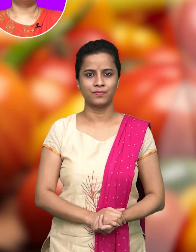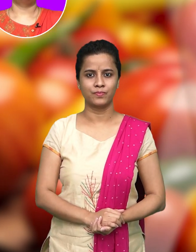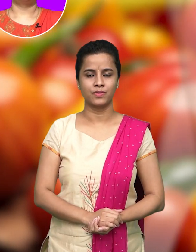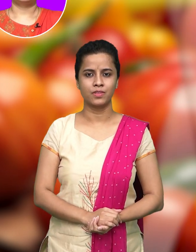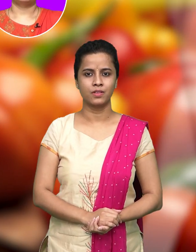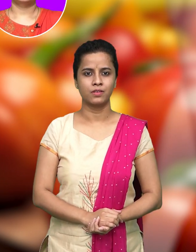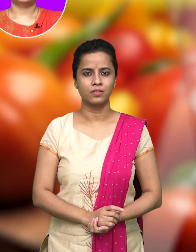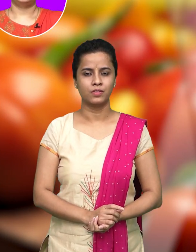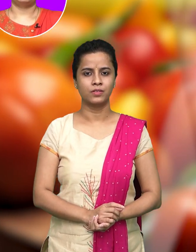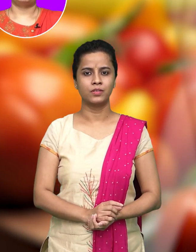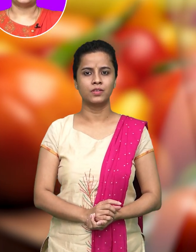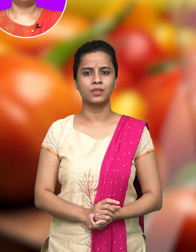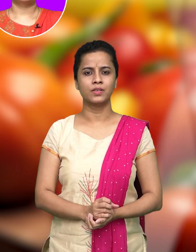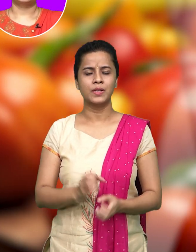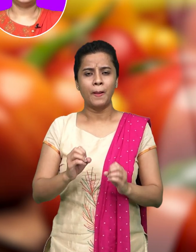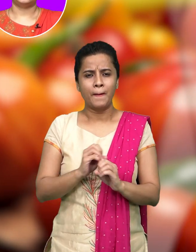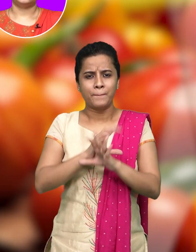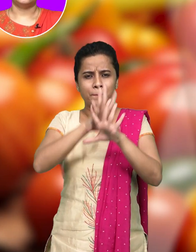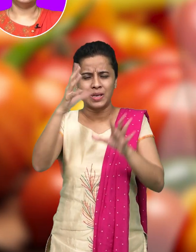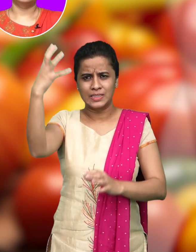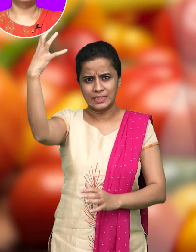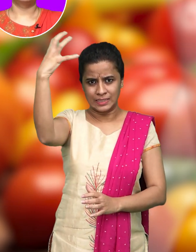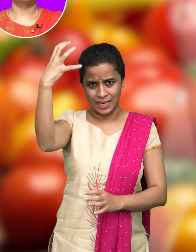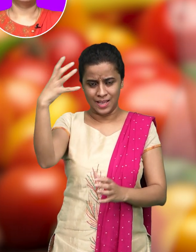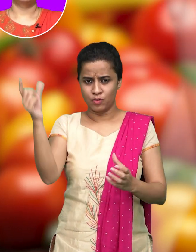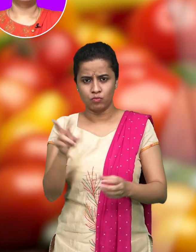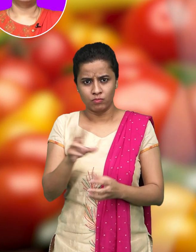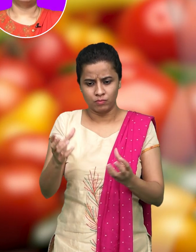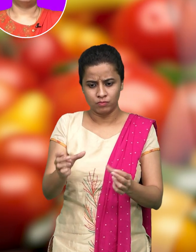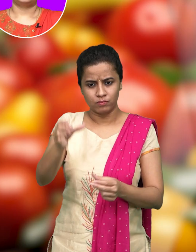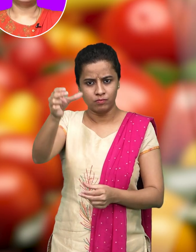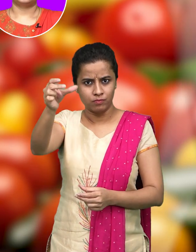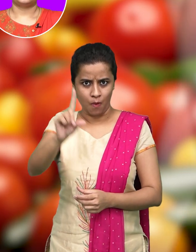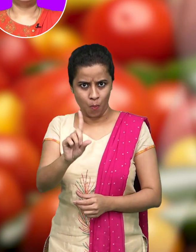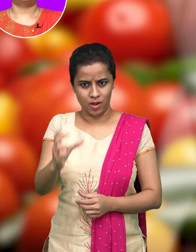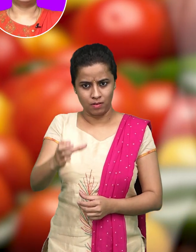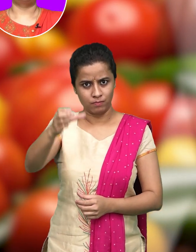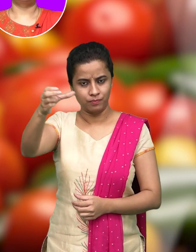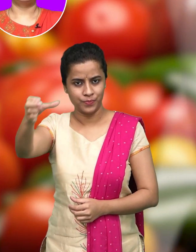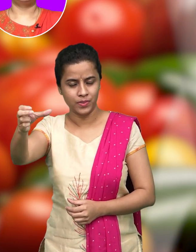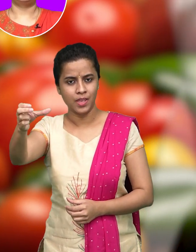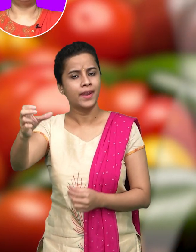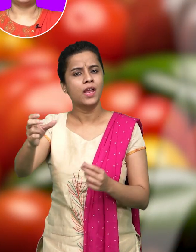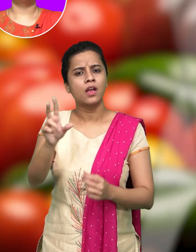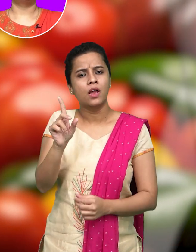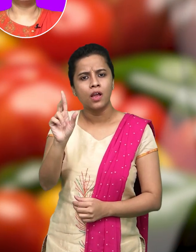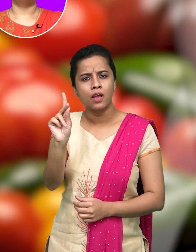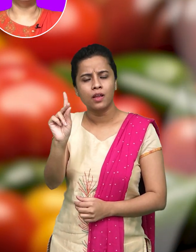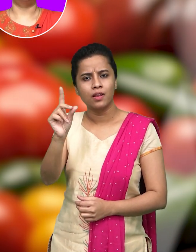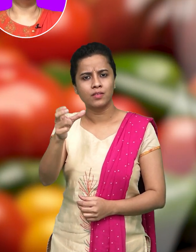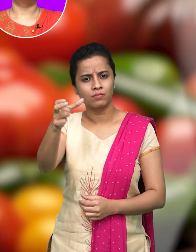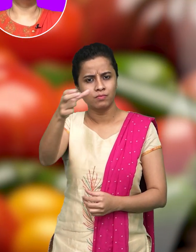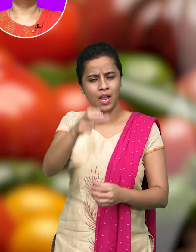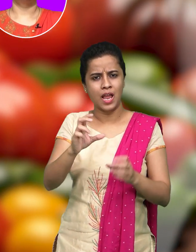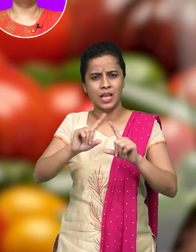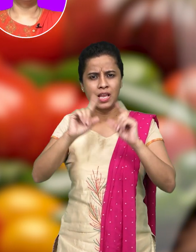Place one of the troughs in a bright sunny area, whereas the other trough in a dark